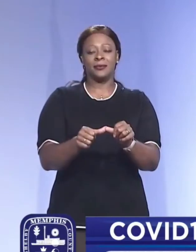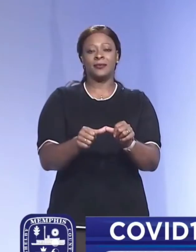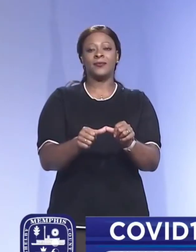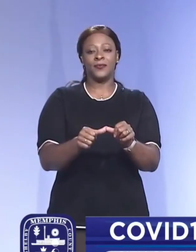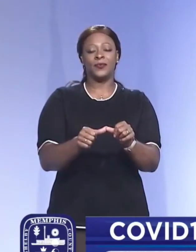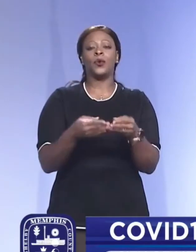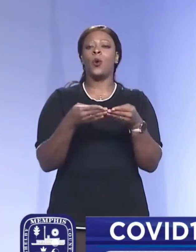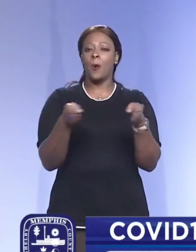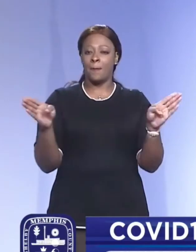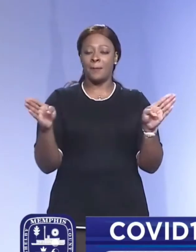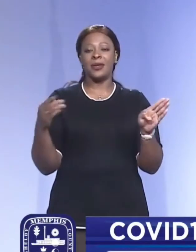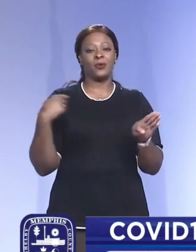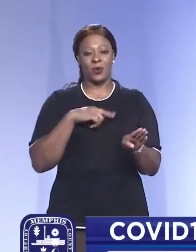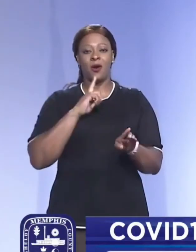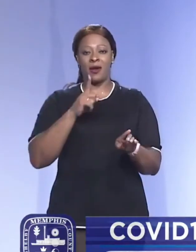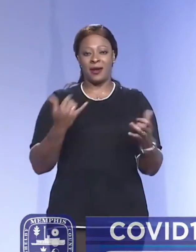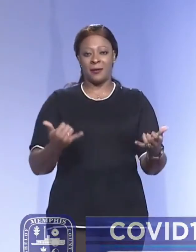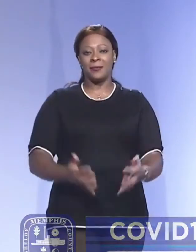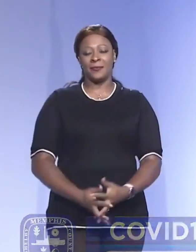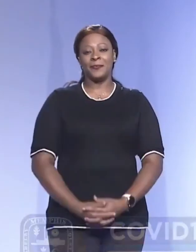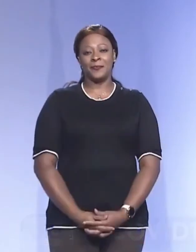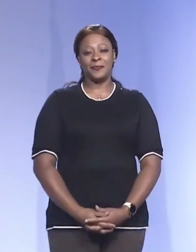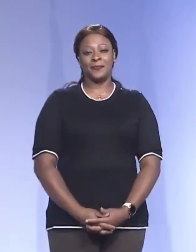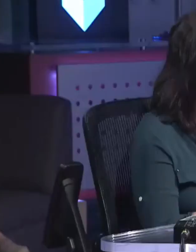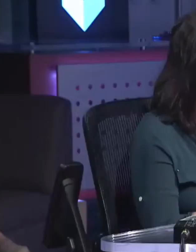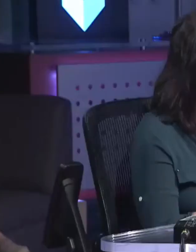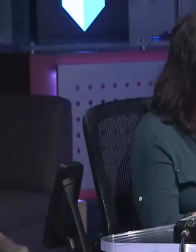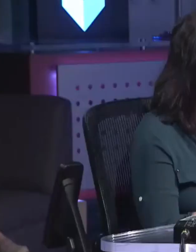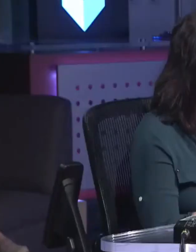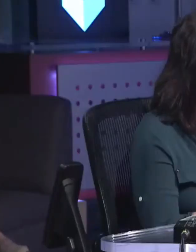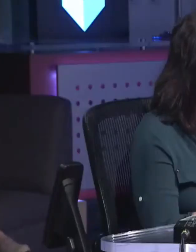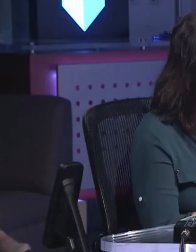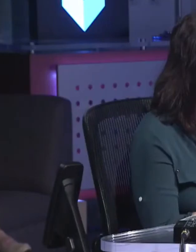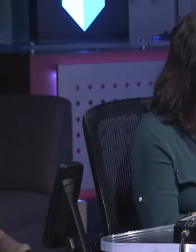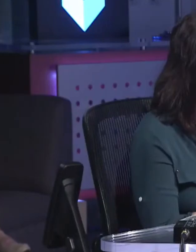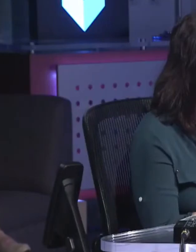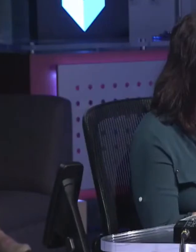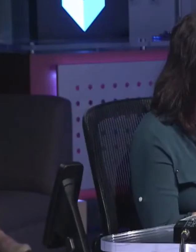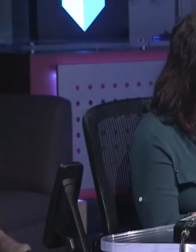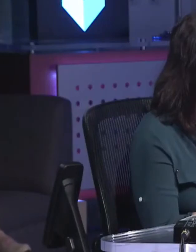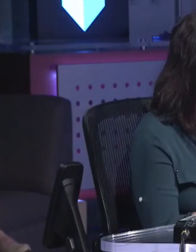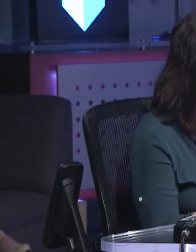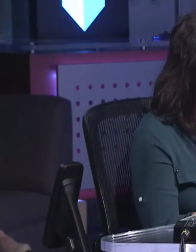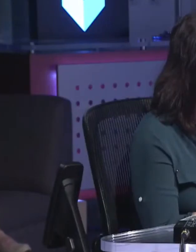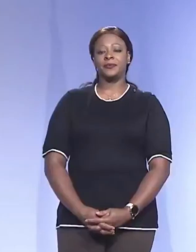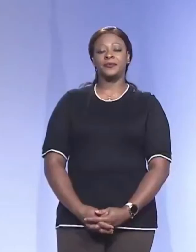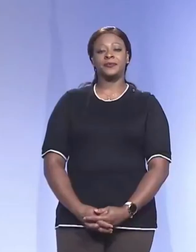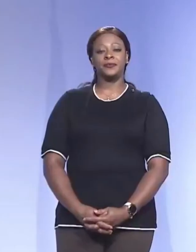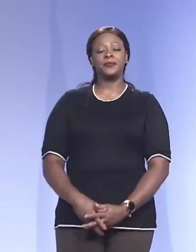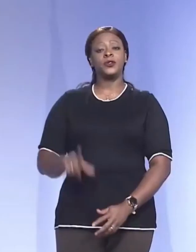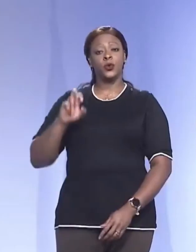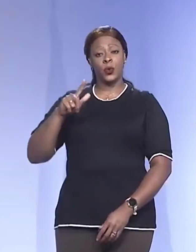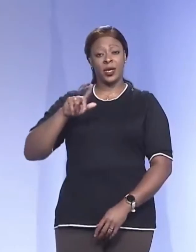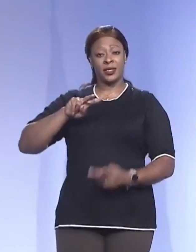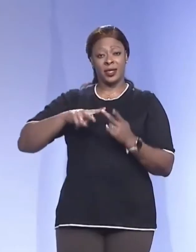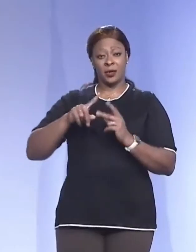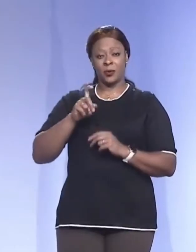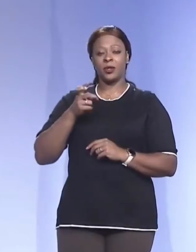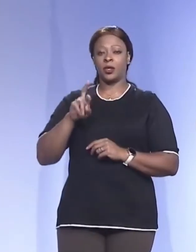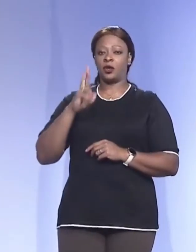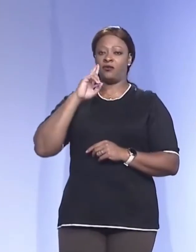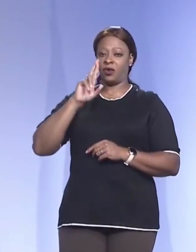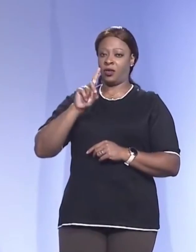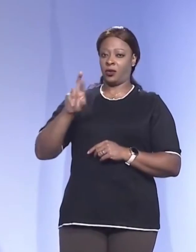as open as we are. Greg, do you have a follow-up? Yes. This one's for Dr.